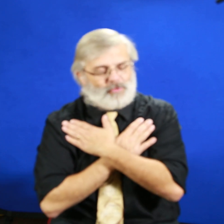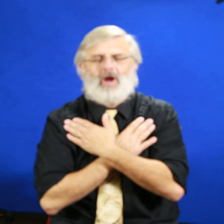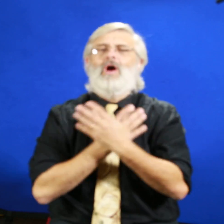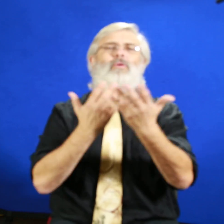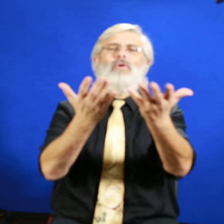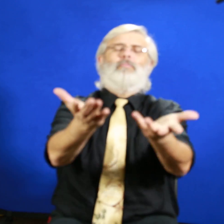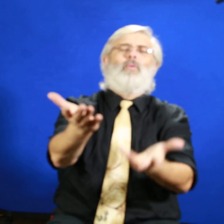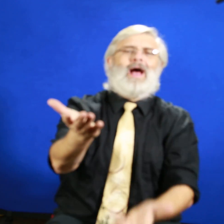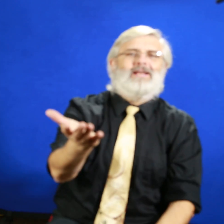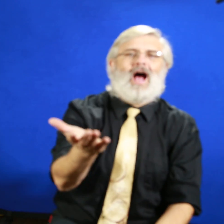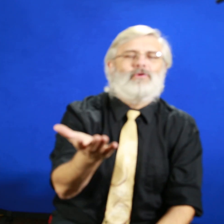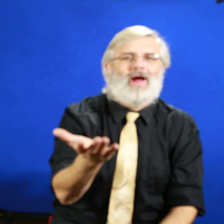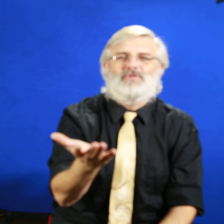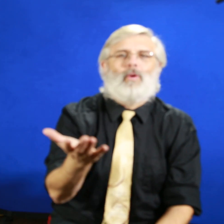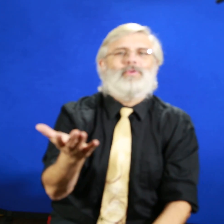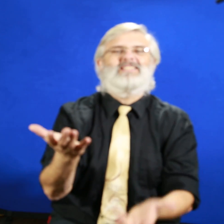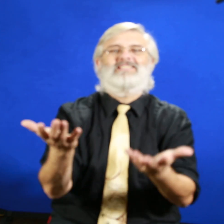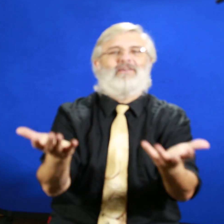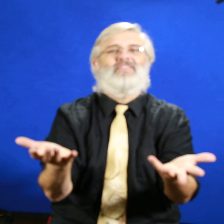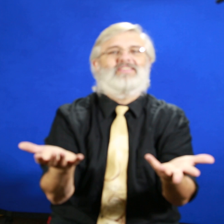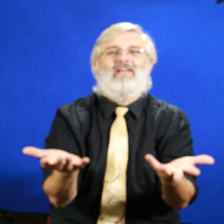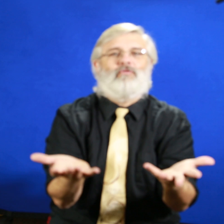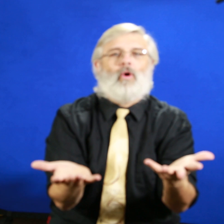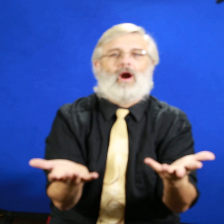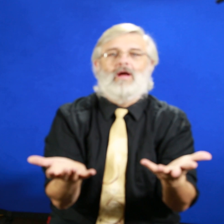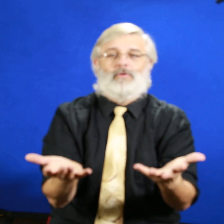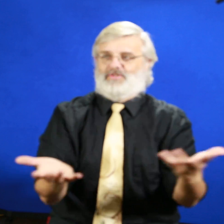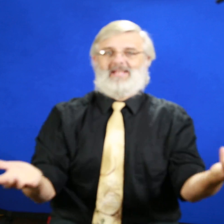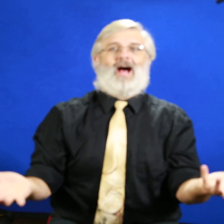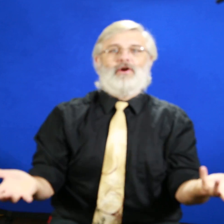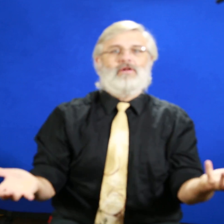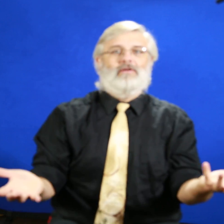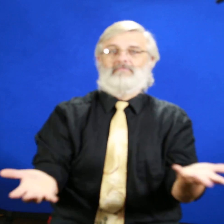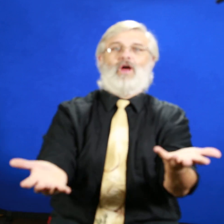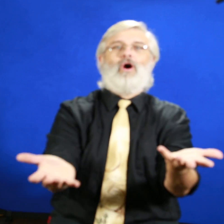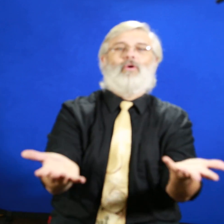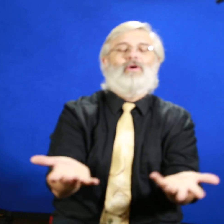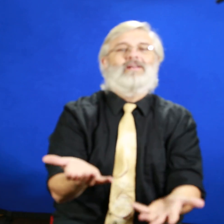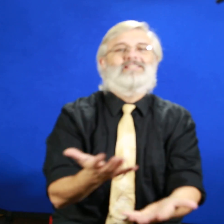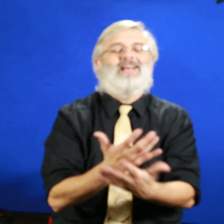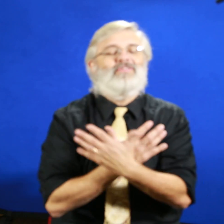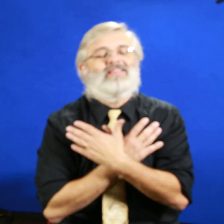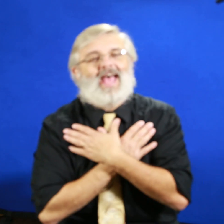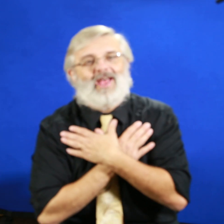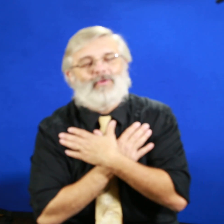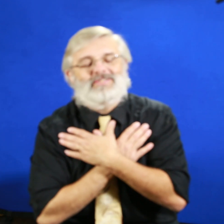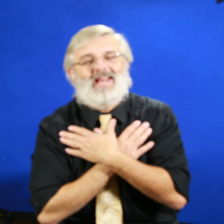work. Well, but why did God rest? What was the seventh day for? Was God tired? No. The seventh day was the day